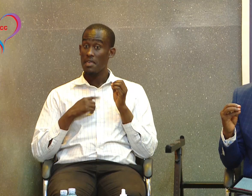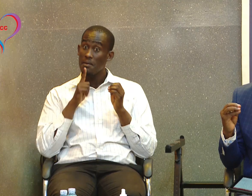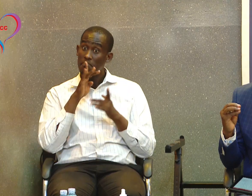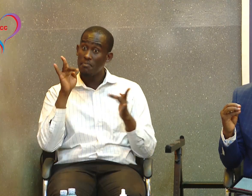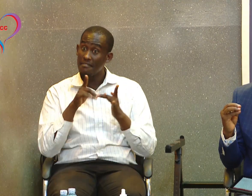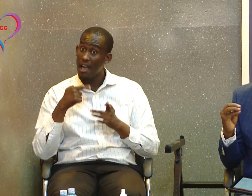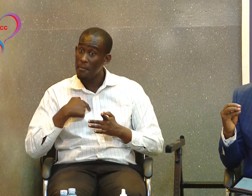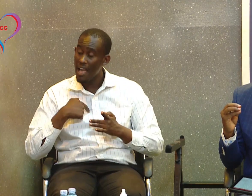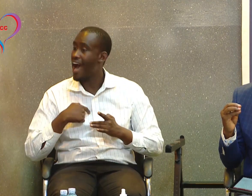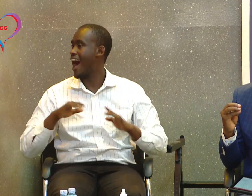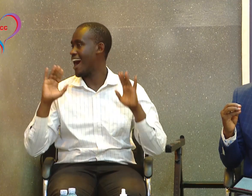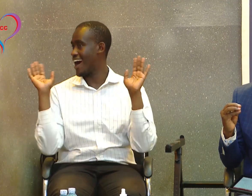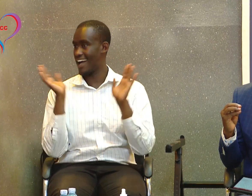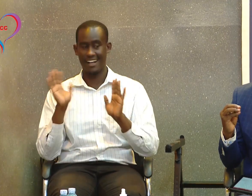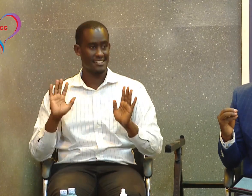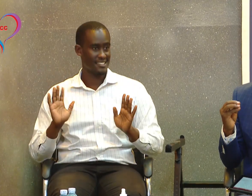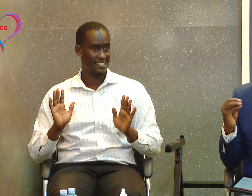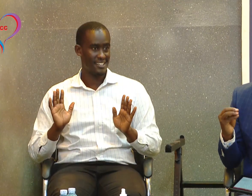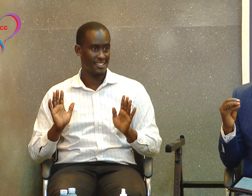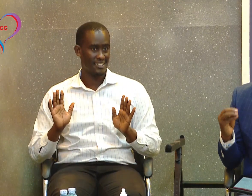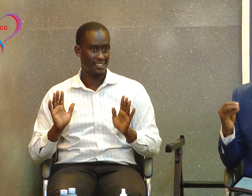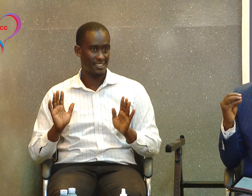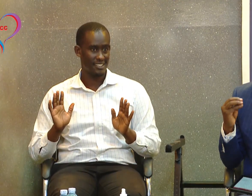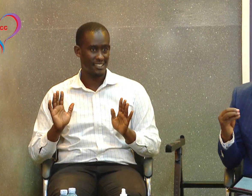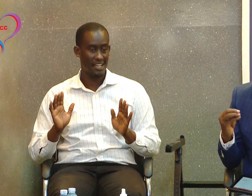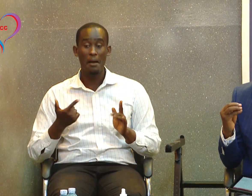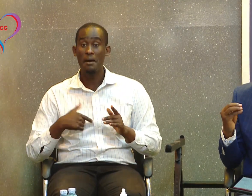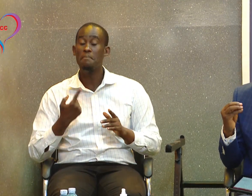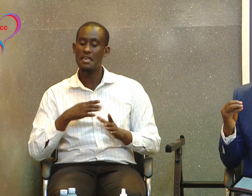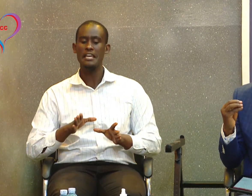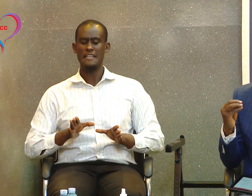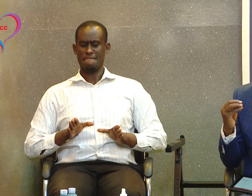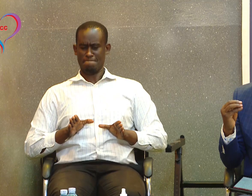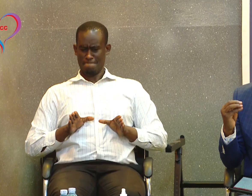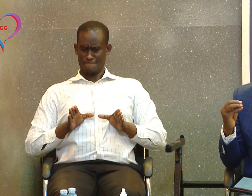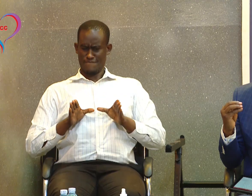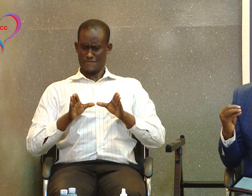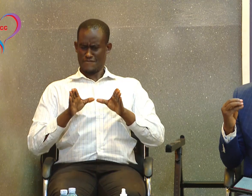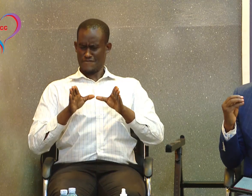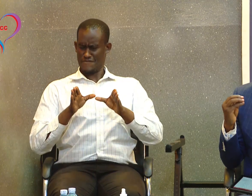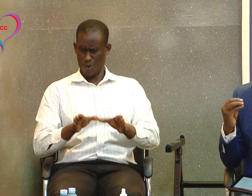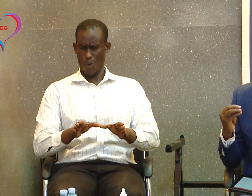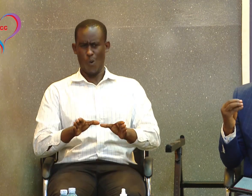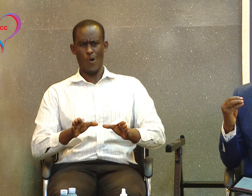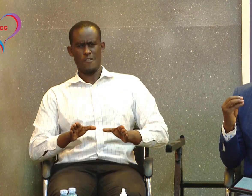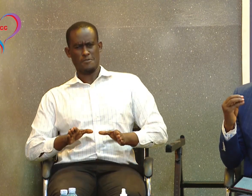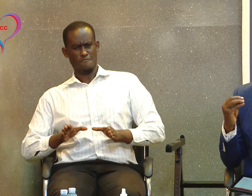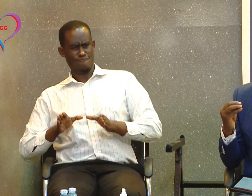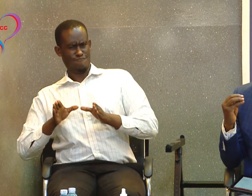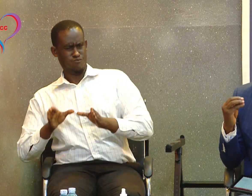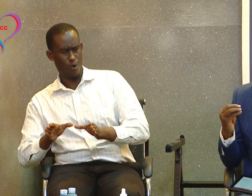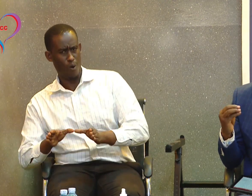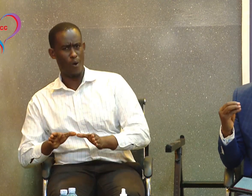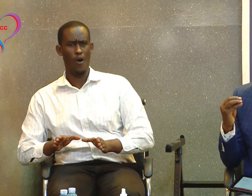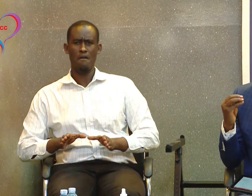perfected, mmaze okuweebwa oba nti mmaze okutuukirizibwa, but I press on, naye ngoberera, that I may lay hold of